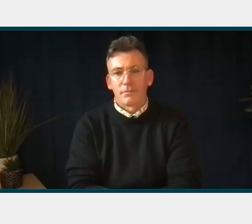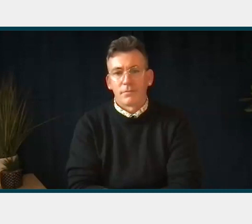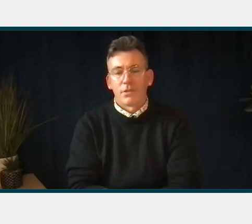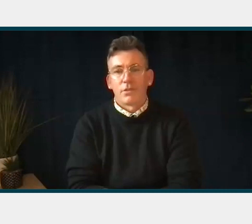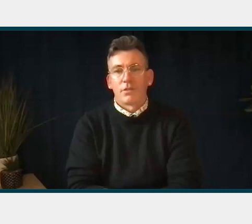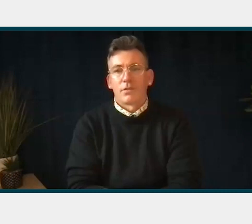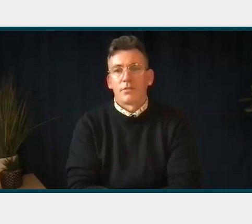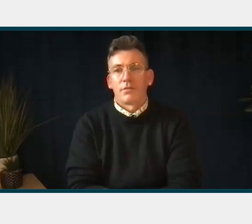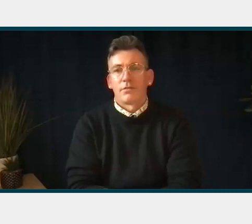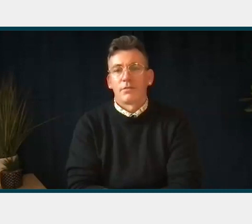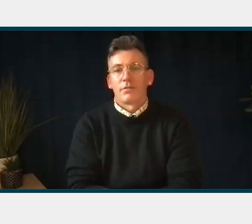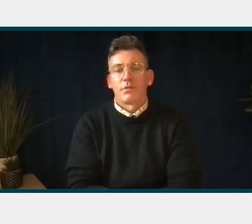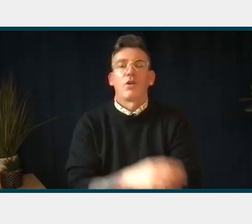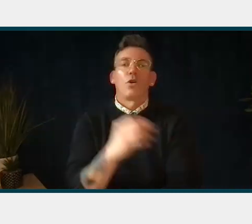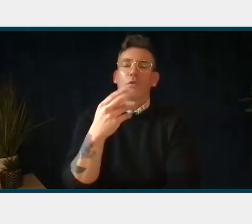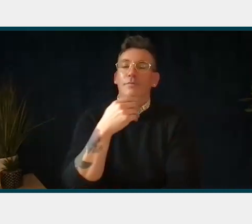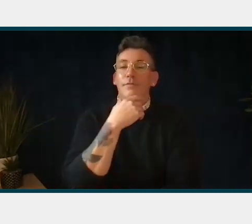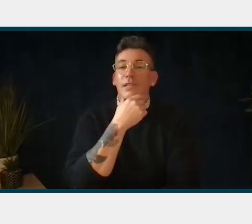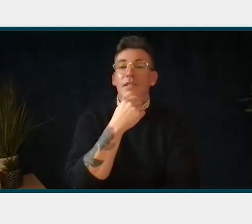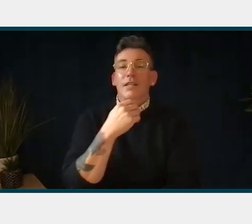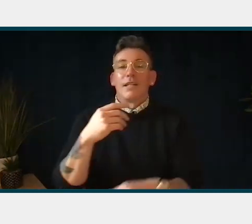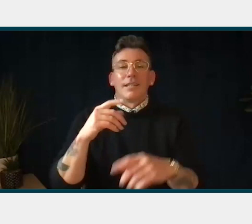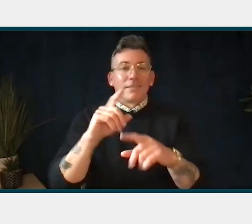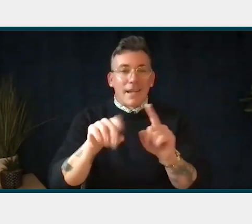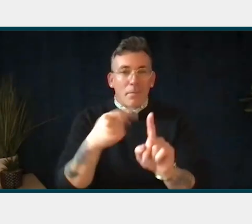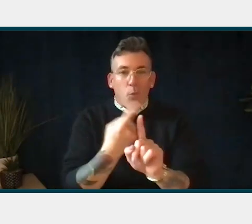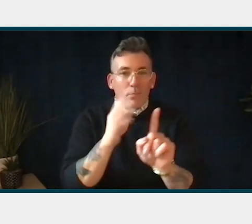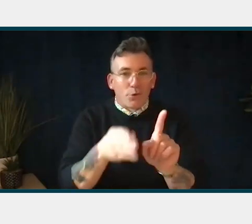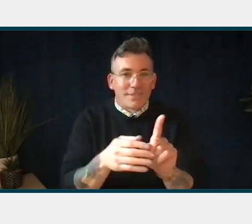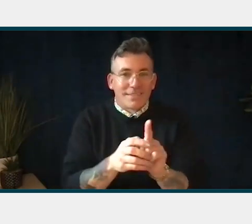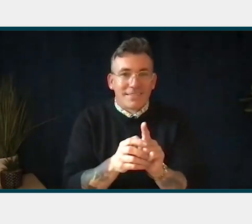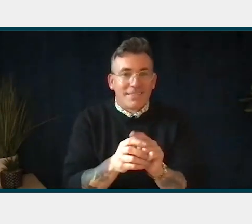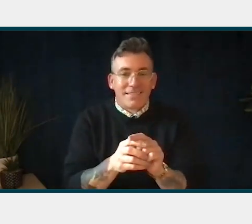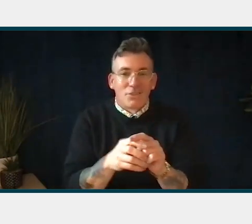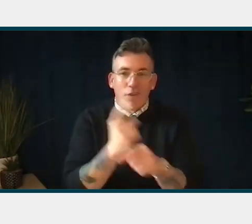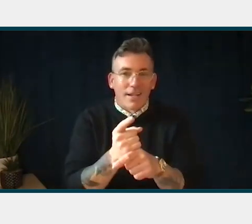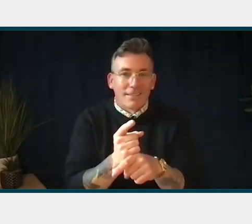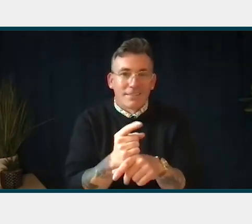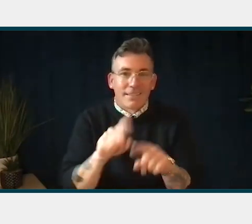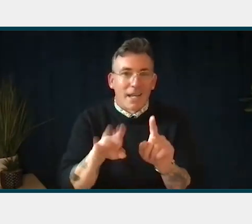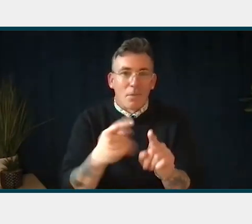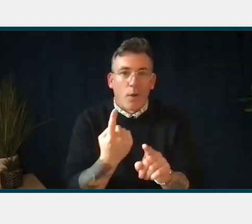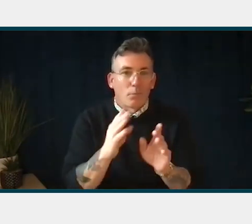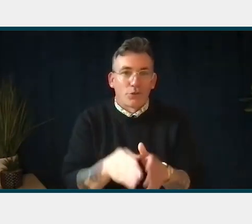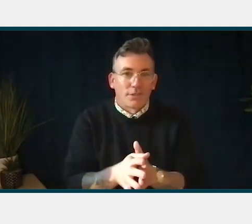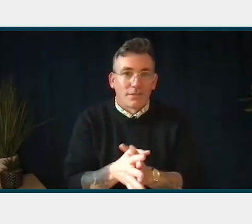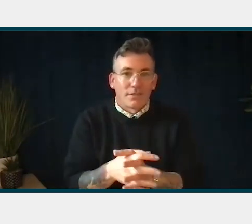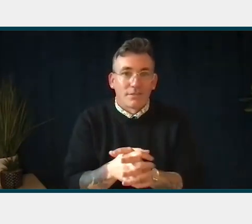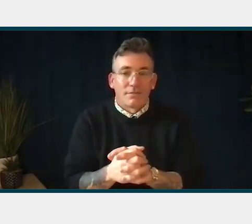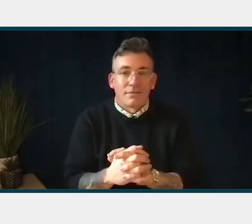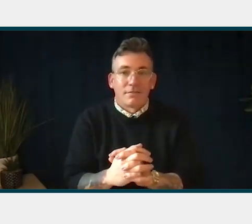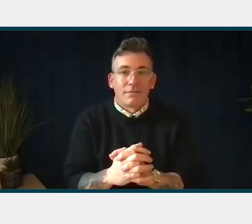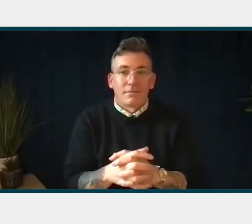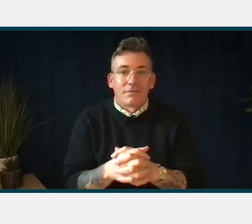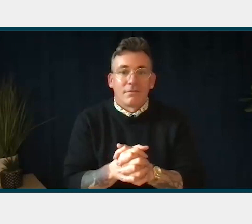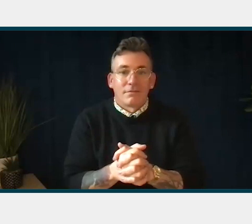But they don't think they'll win then. I'm reading the chat. But it can't be, you're right, it can't be one